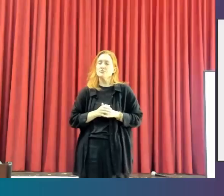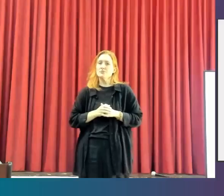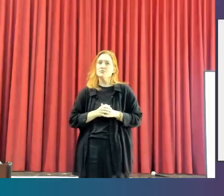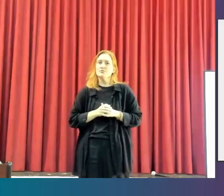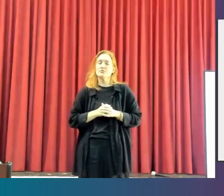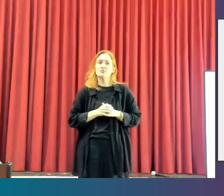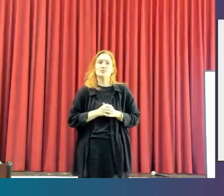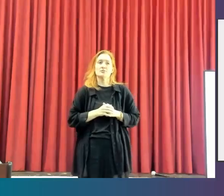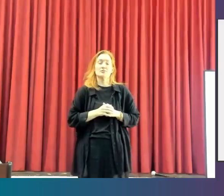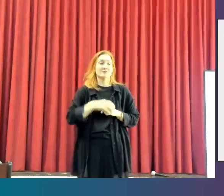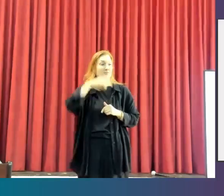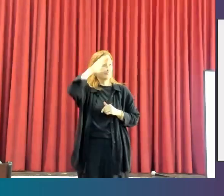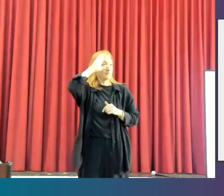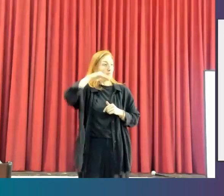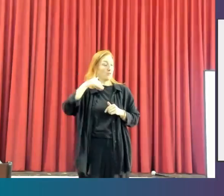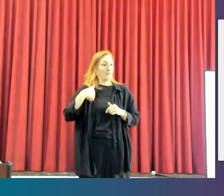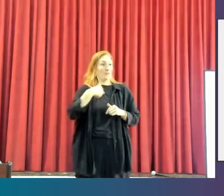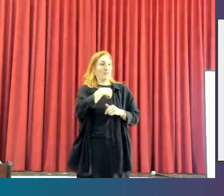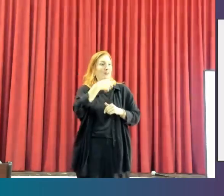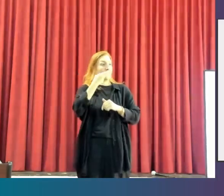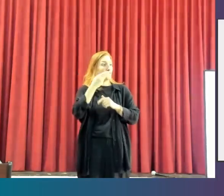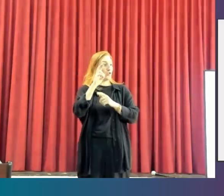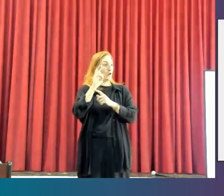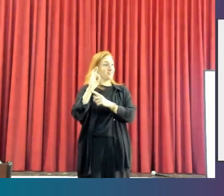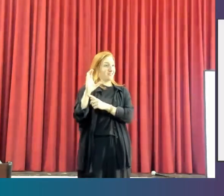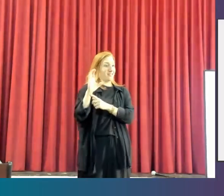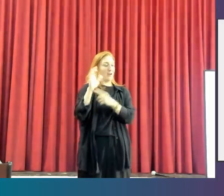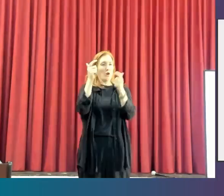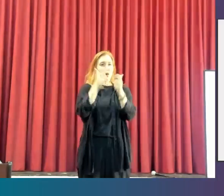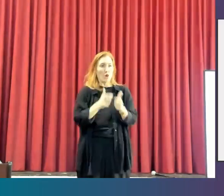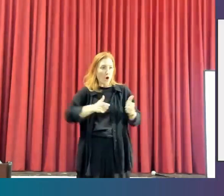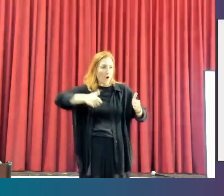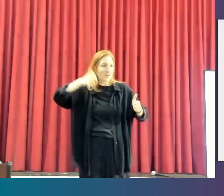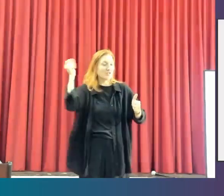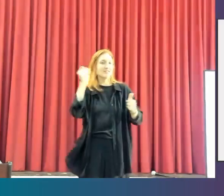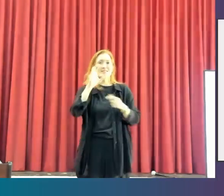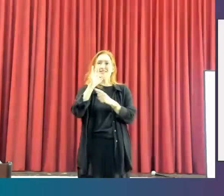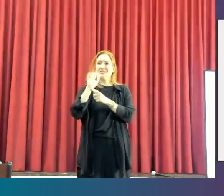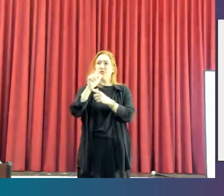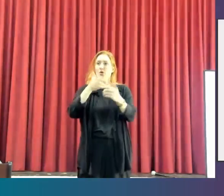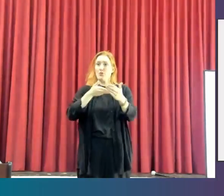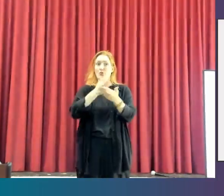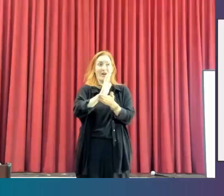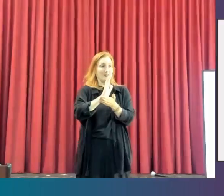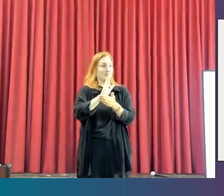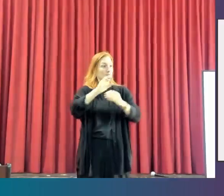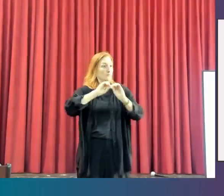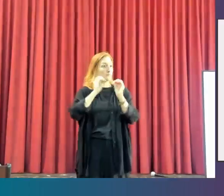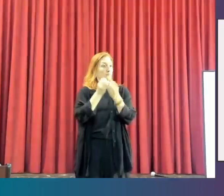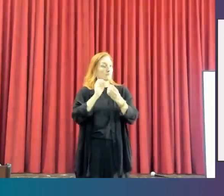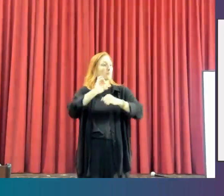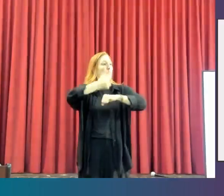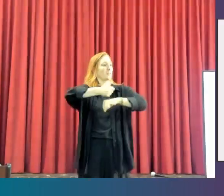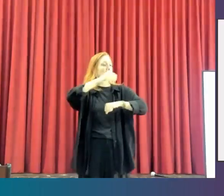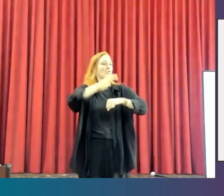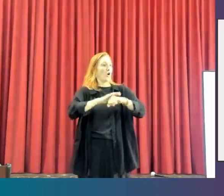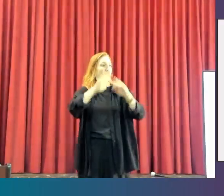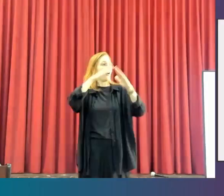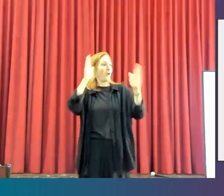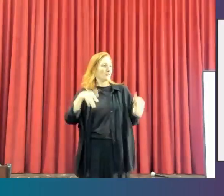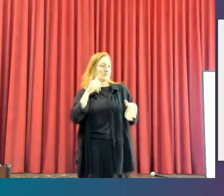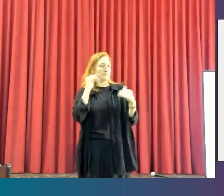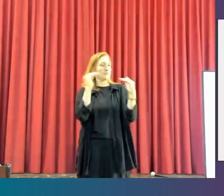We're the nation's largest nonprofit civil rights organization dedicated to fair housing.